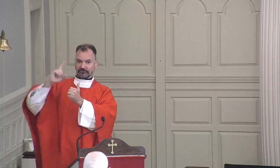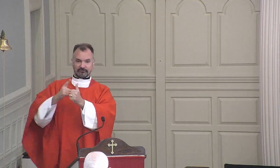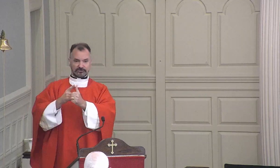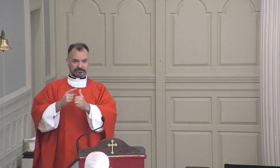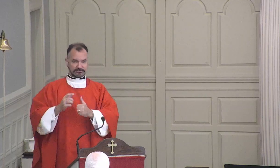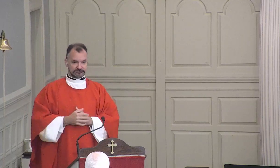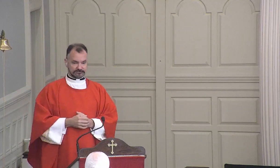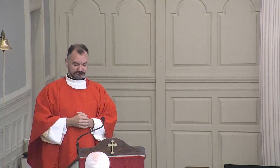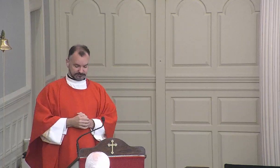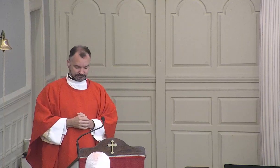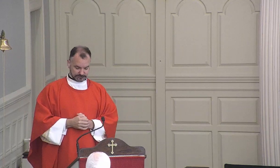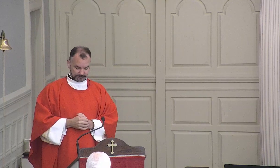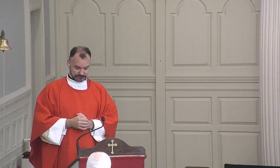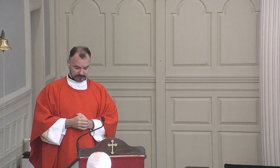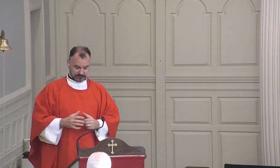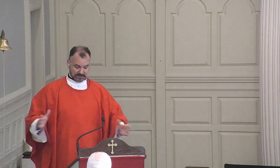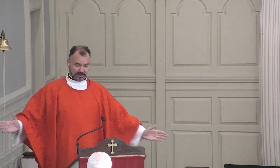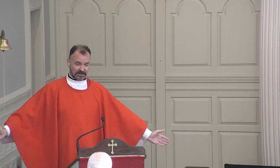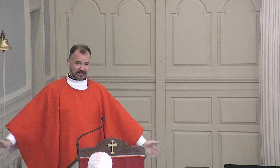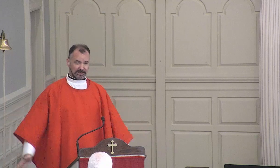Father except through me.